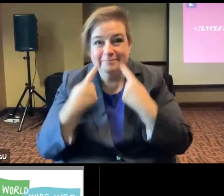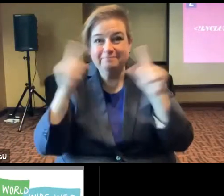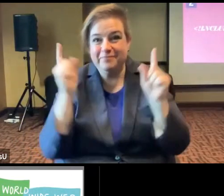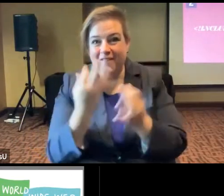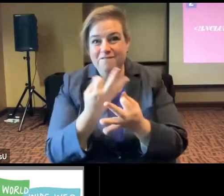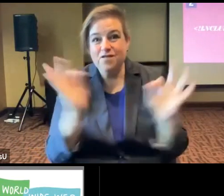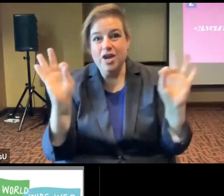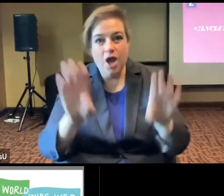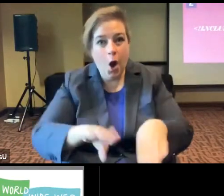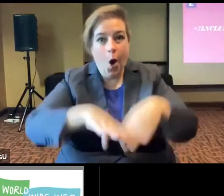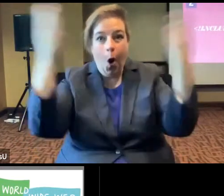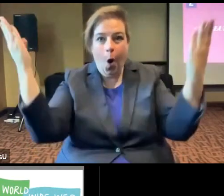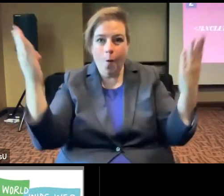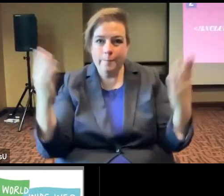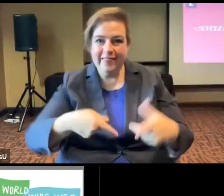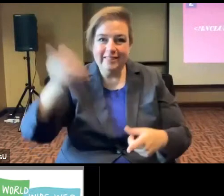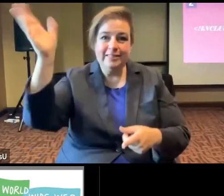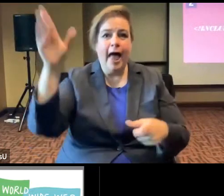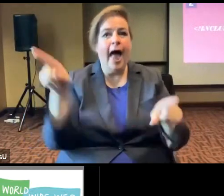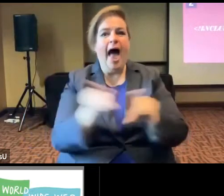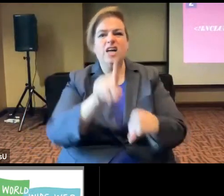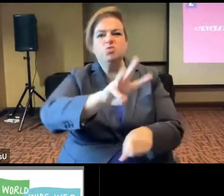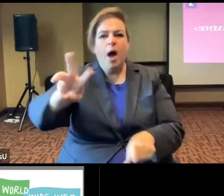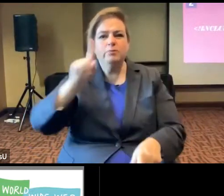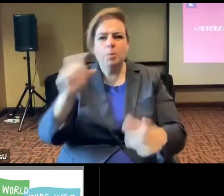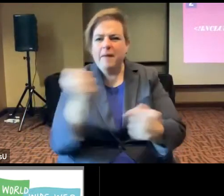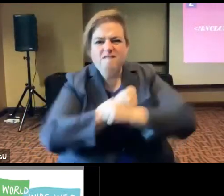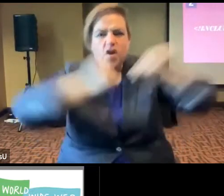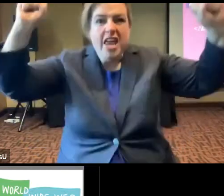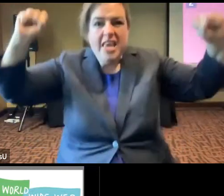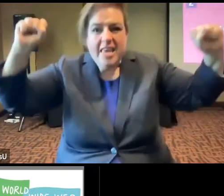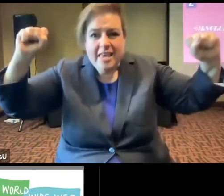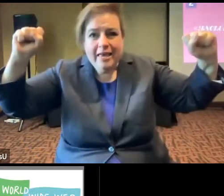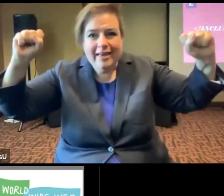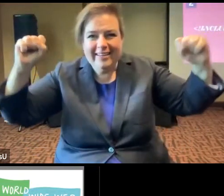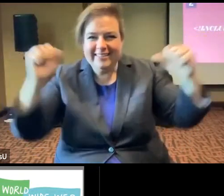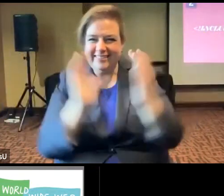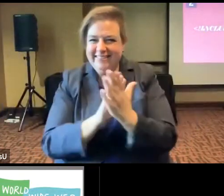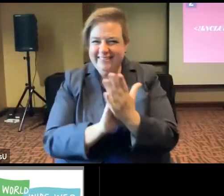to make this open and free as the web should be.